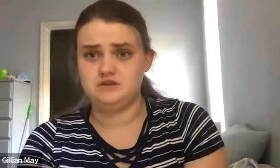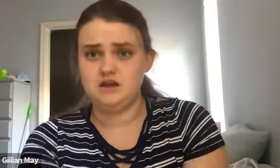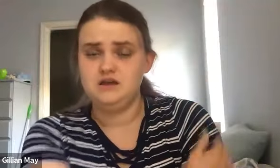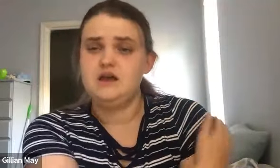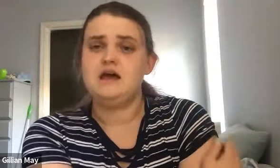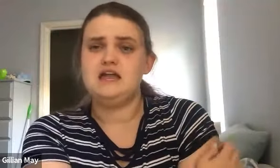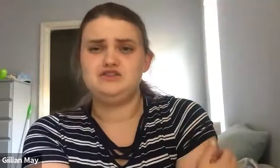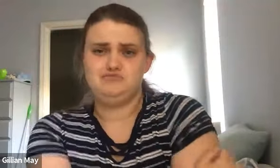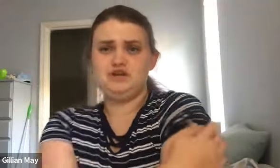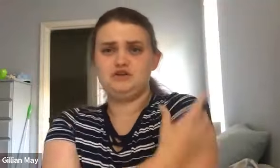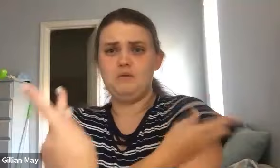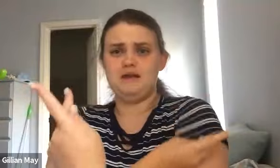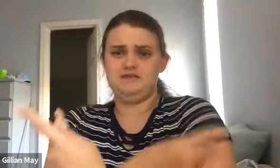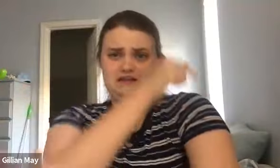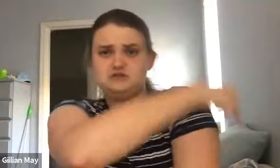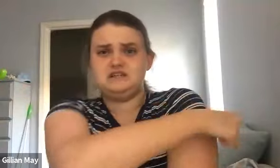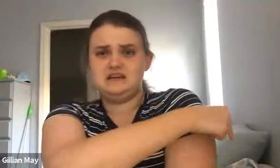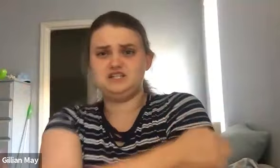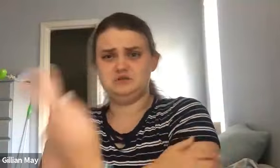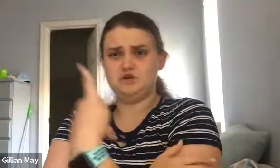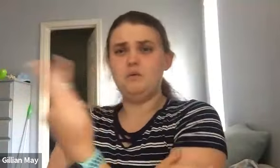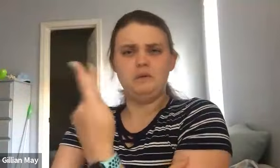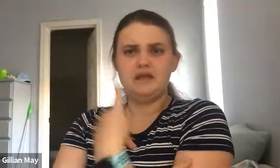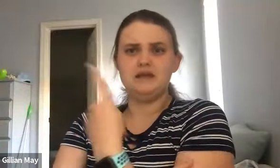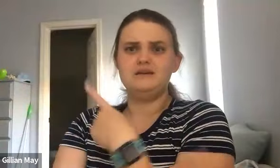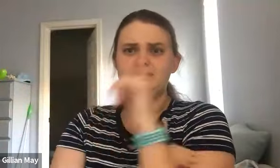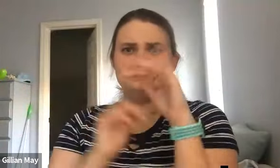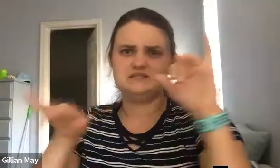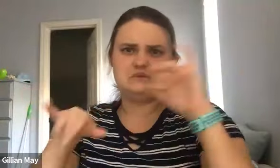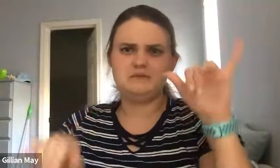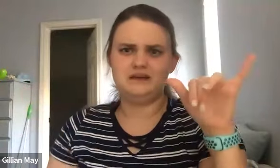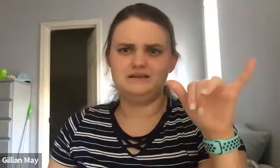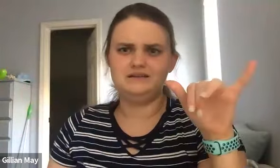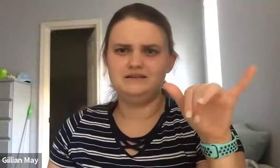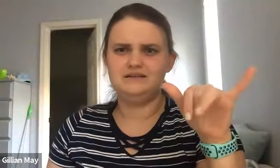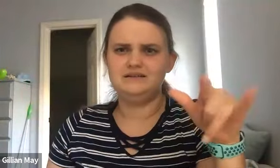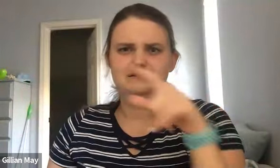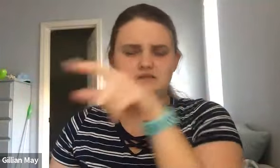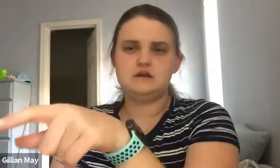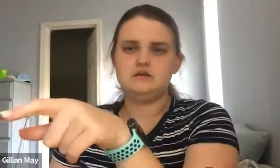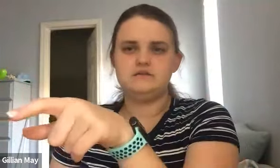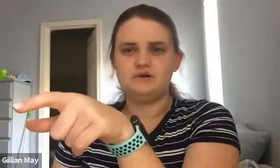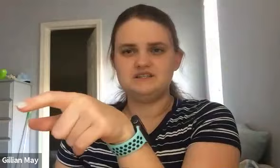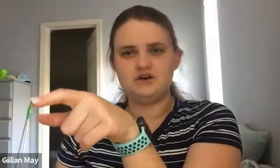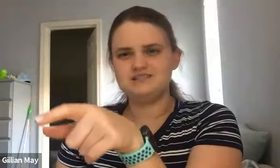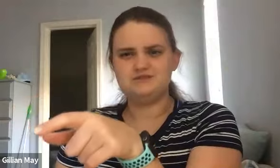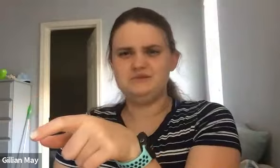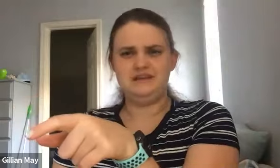yesterday, but you're going, and like they're standing next to you, but you're going, we went swimming. The person across from you is gonna be like, no,